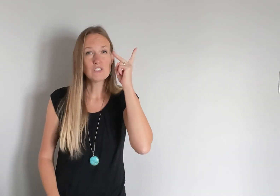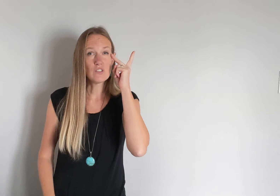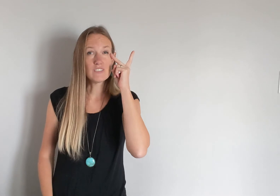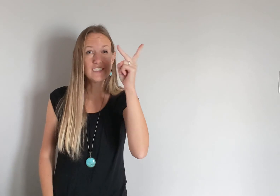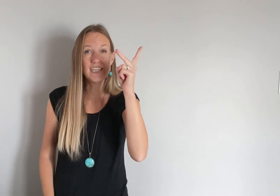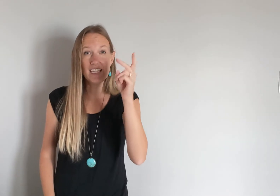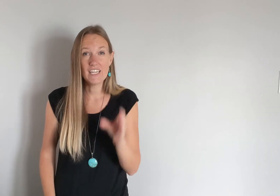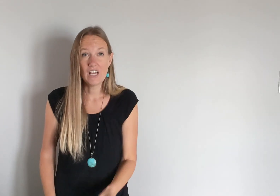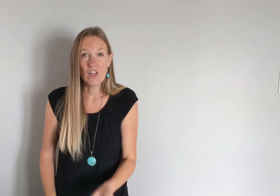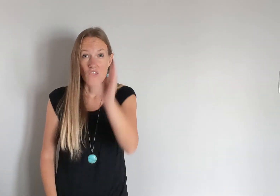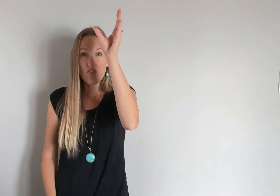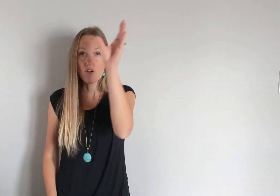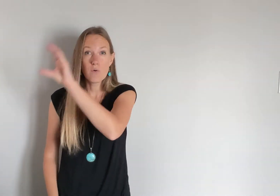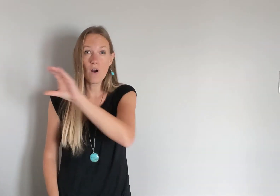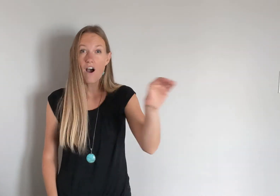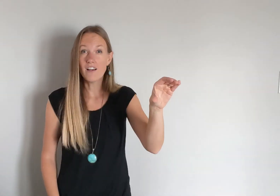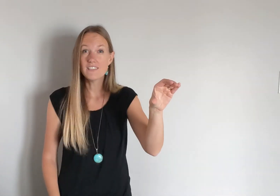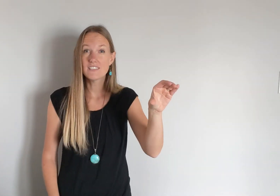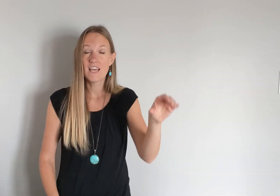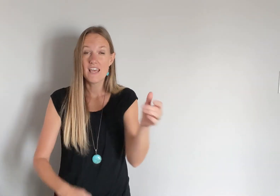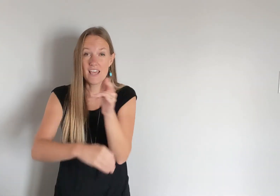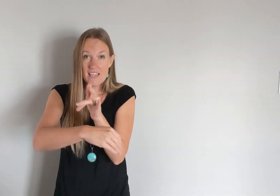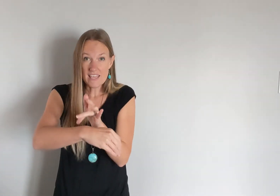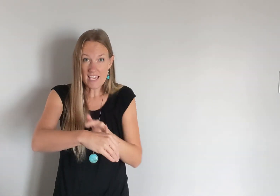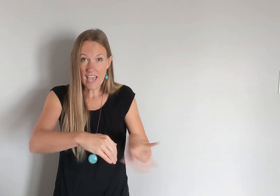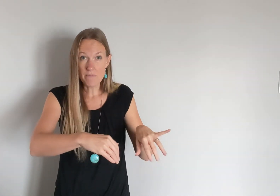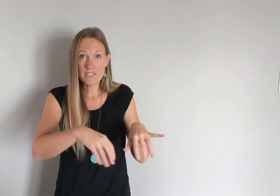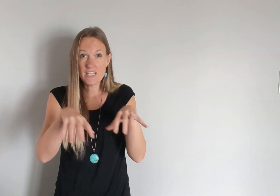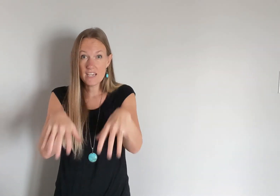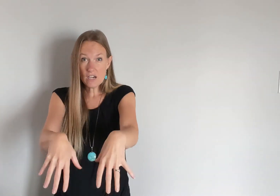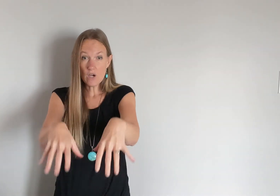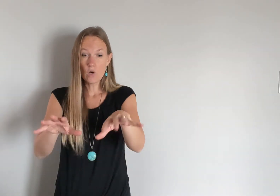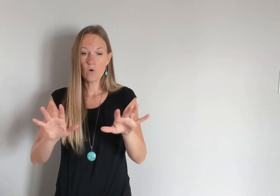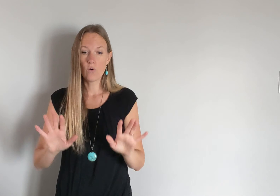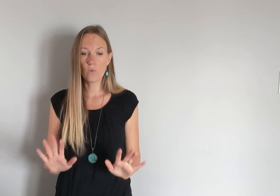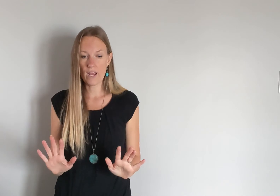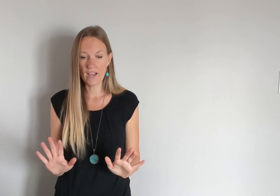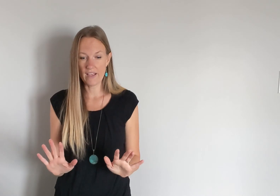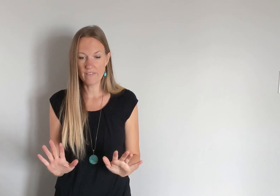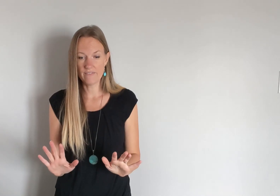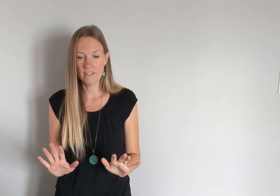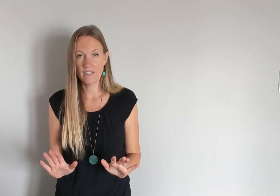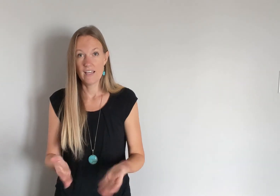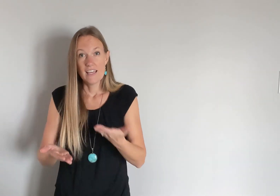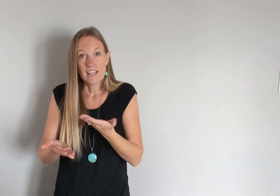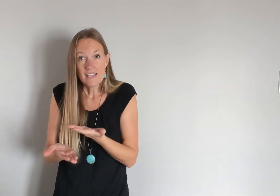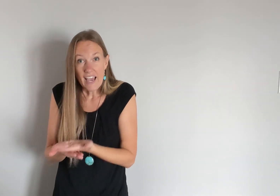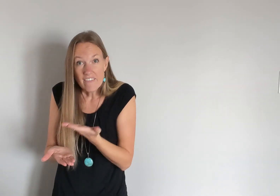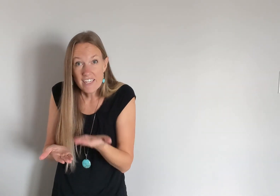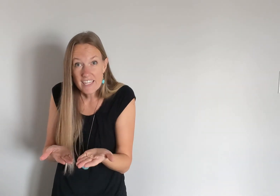So see the cross, the empty grave, the